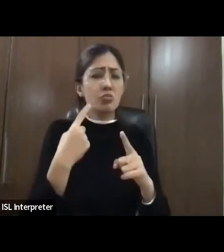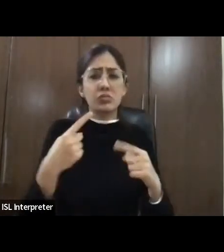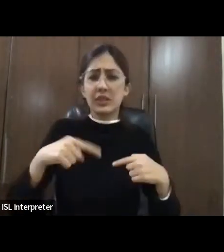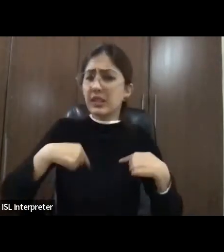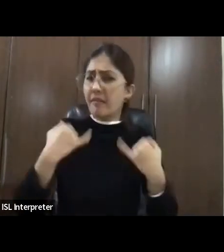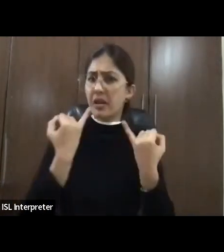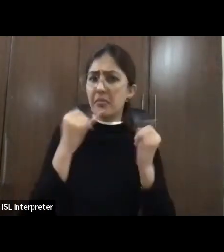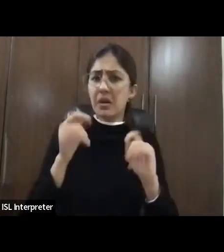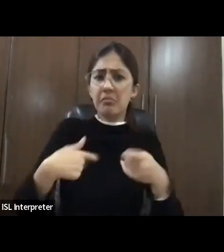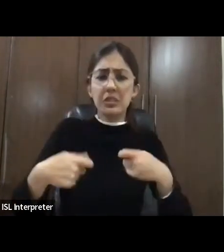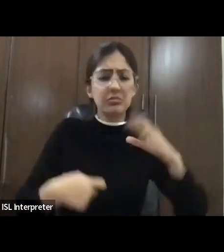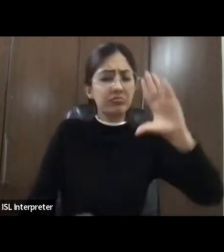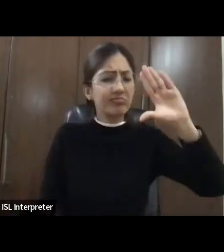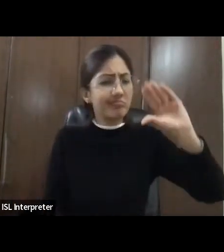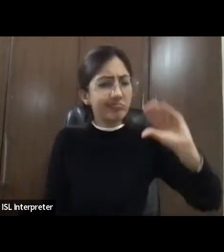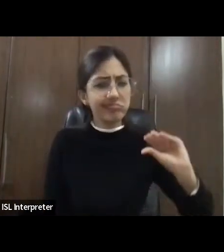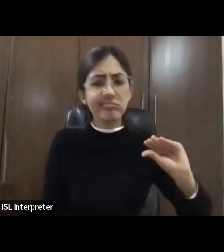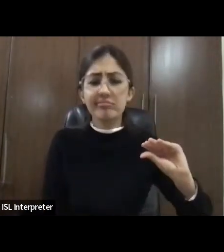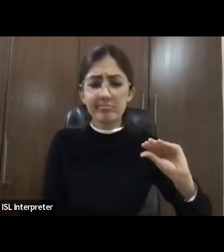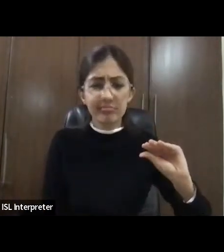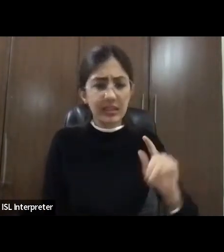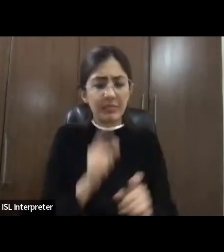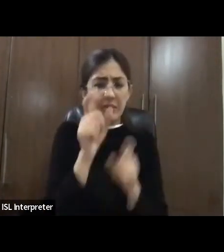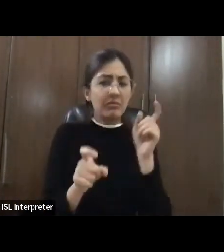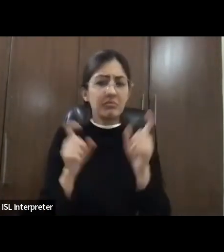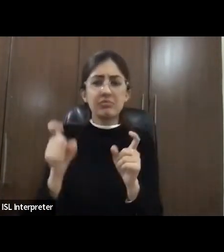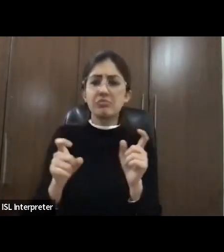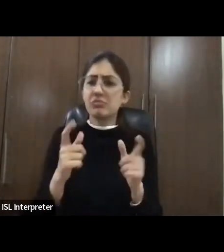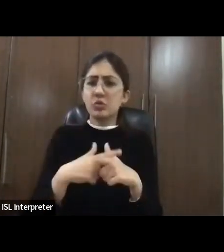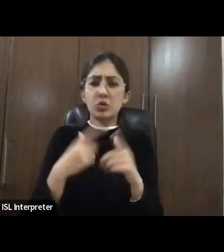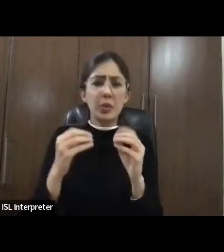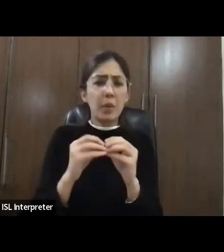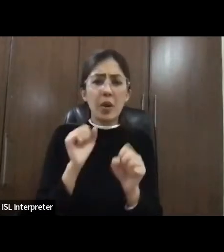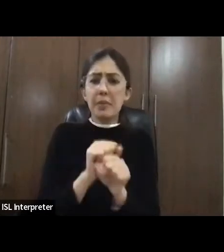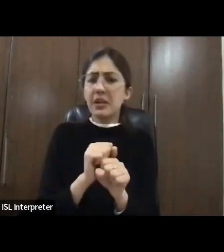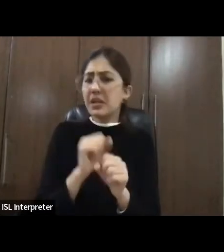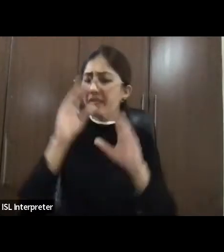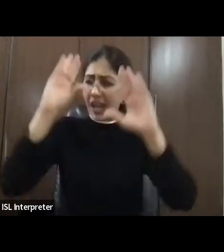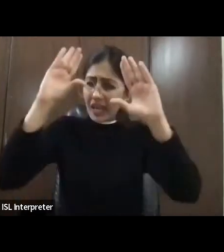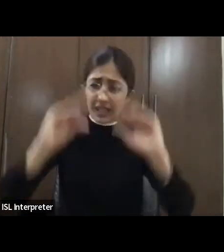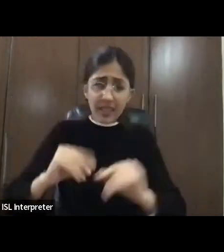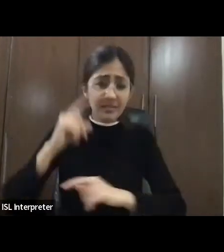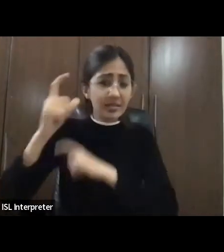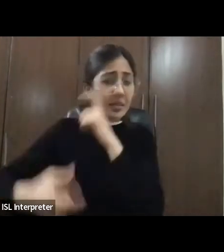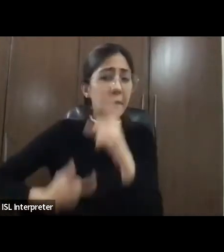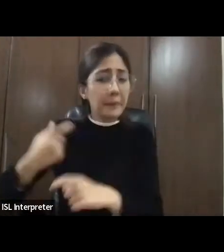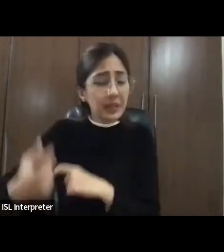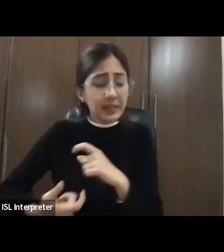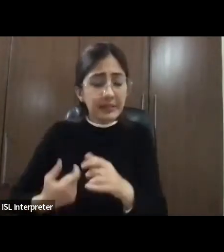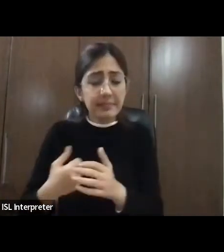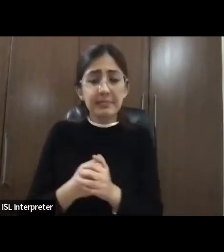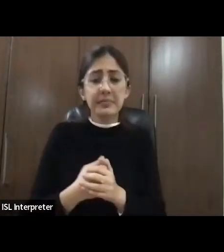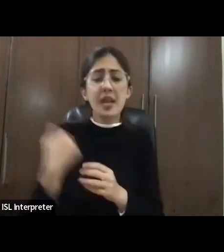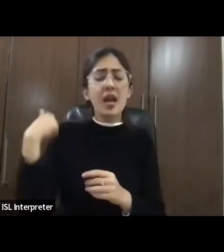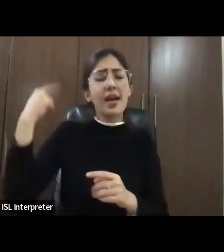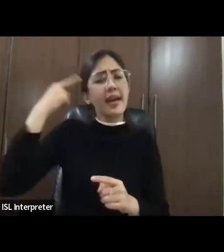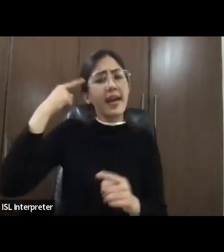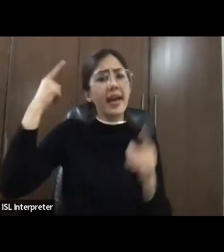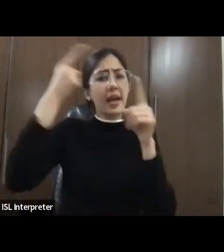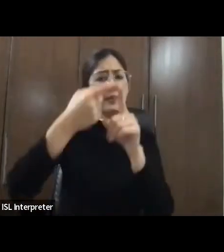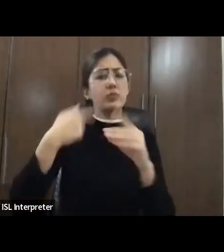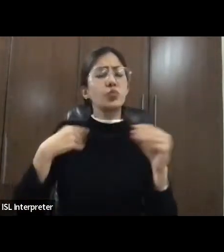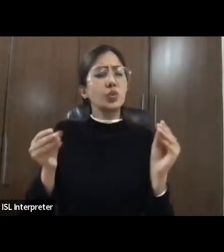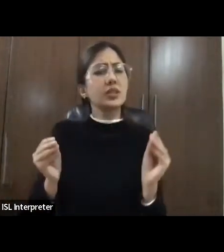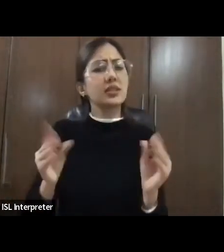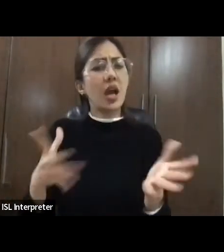very small of employability, which was amongst companies. And the objective was that can we start a